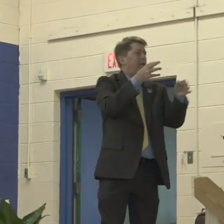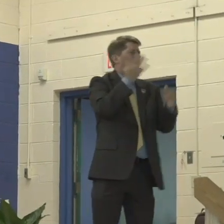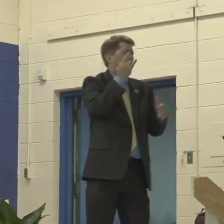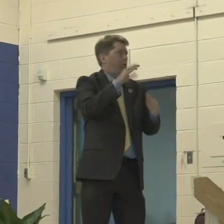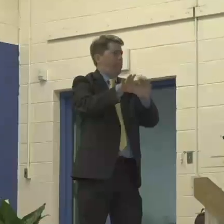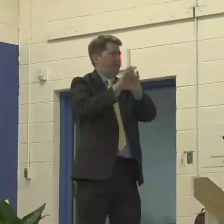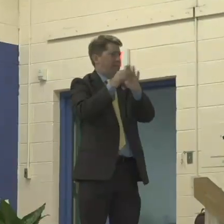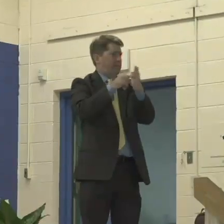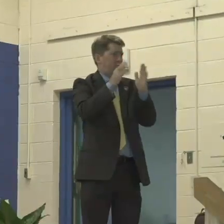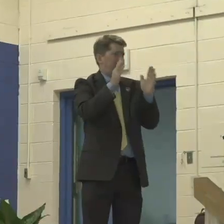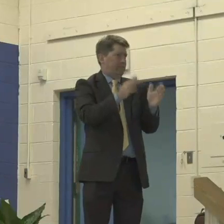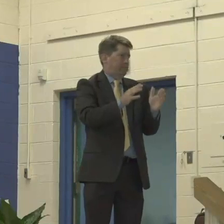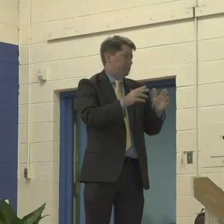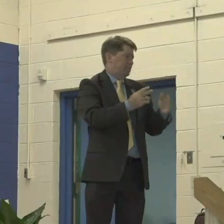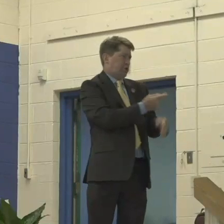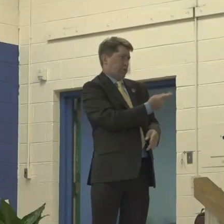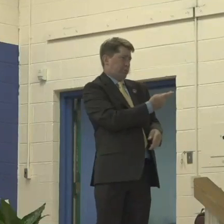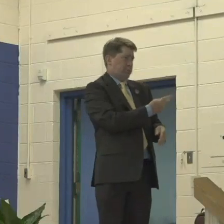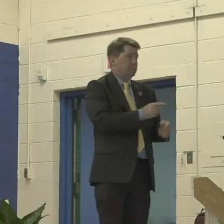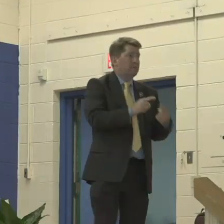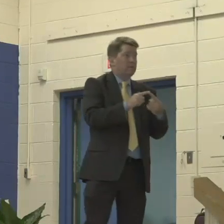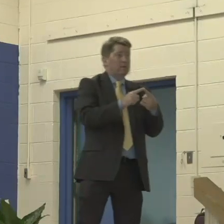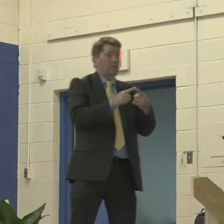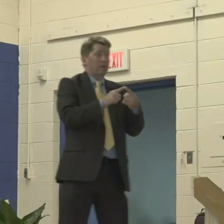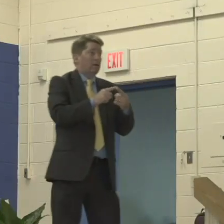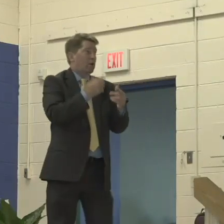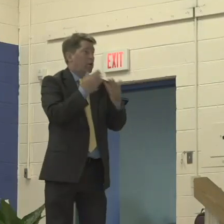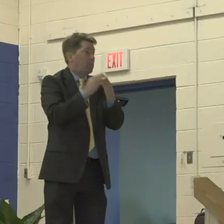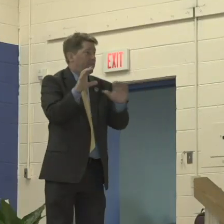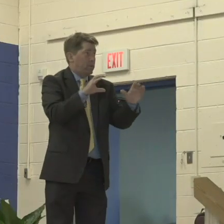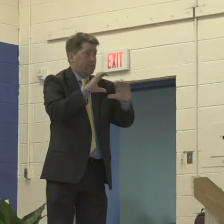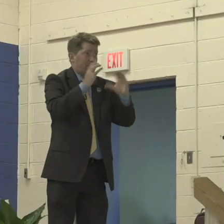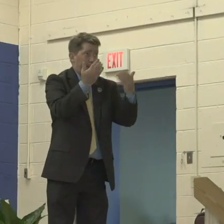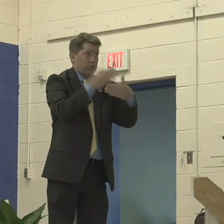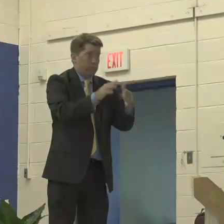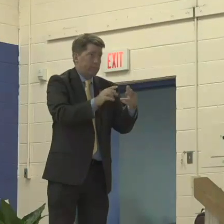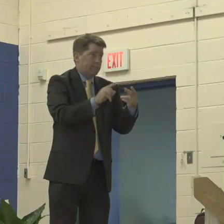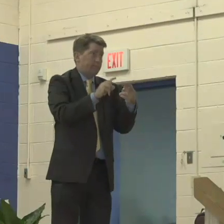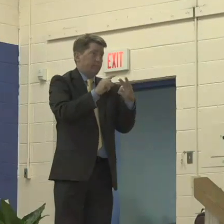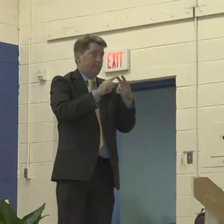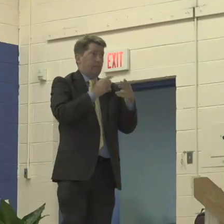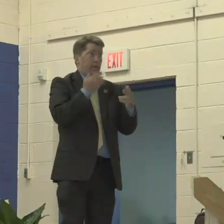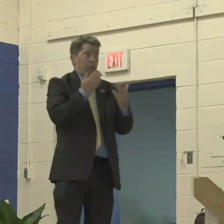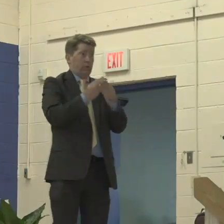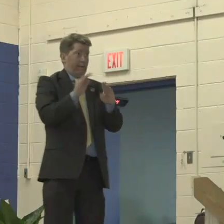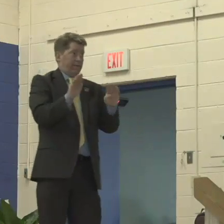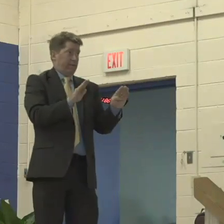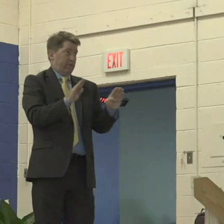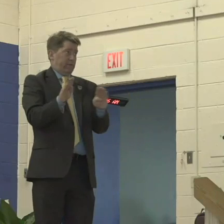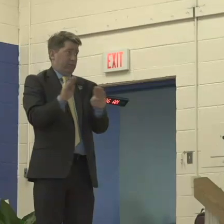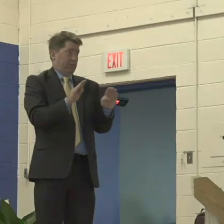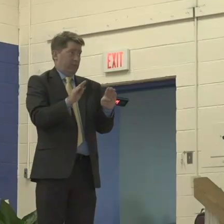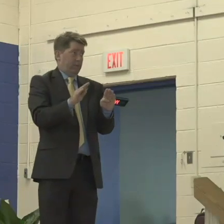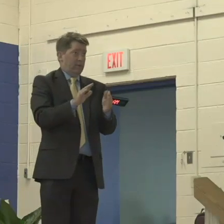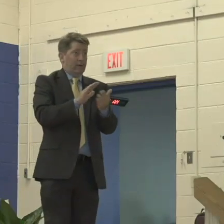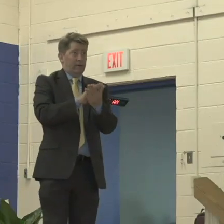first let me explain why we picked this student, these two students. They had great performance in the classroom,